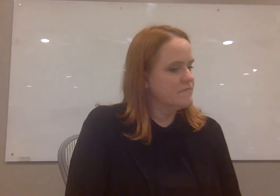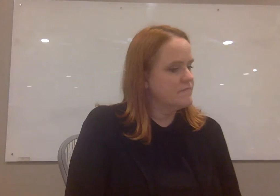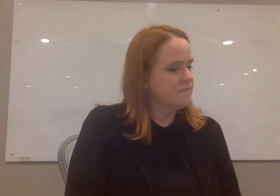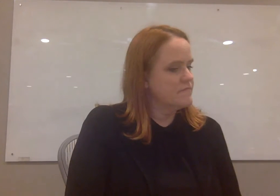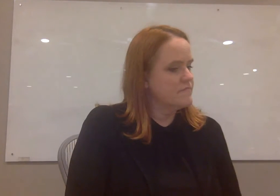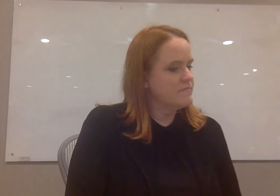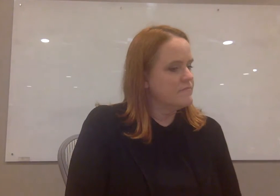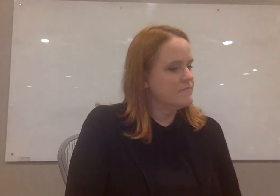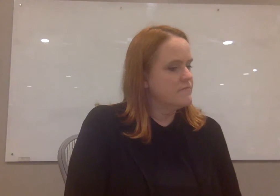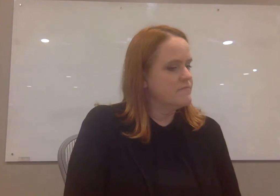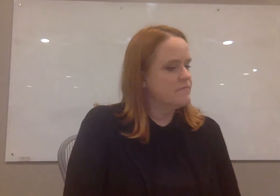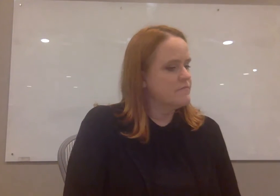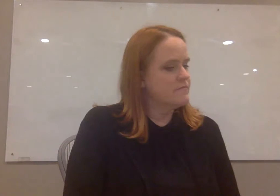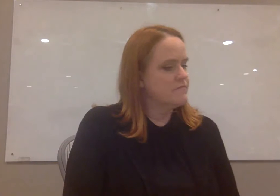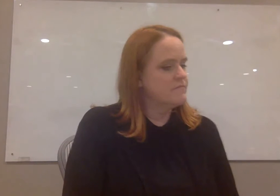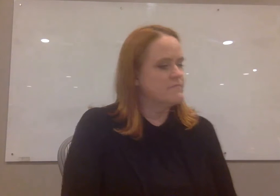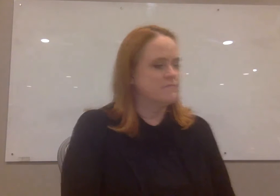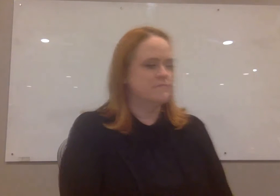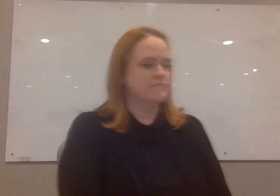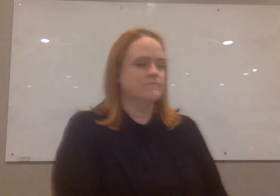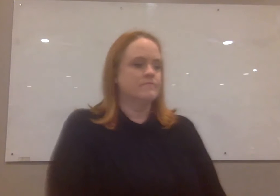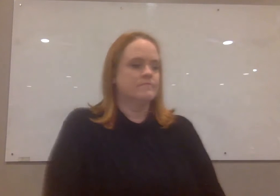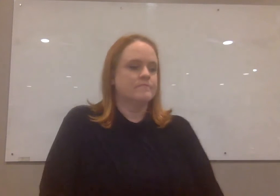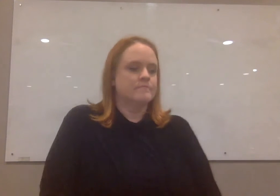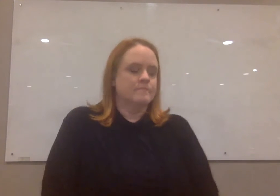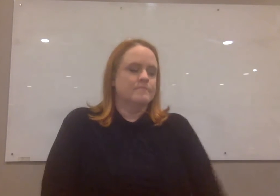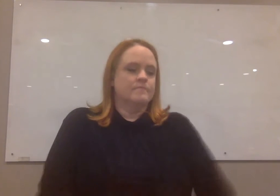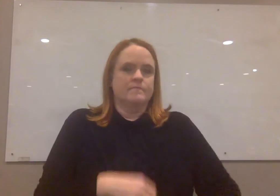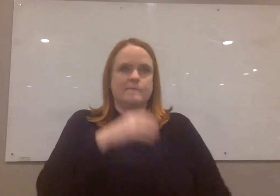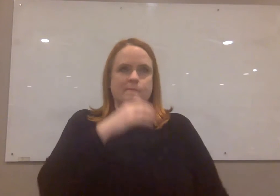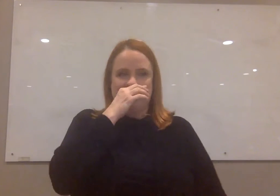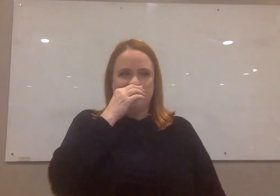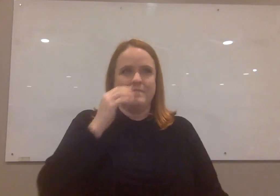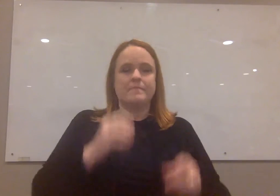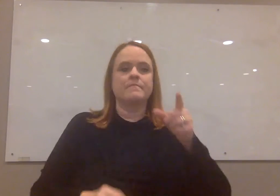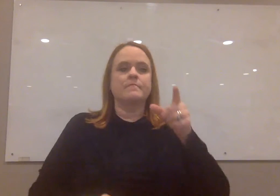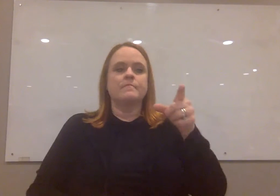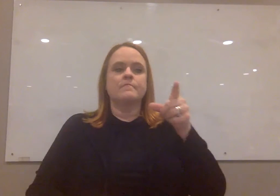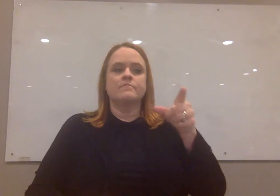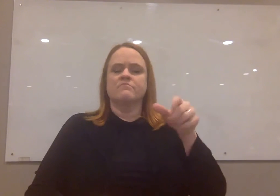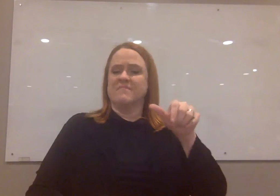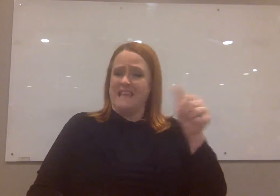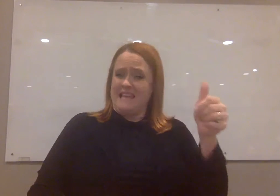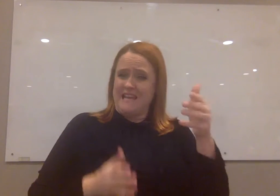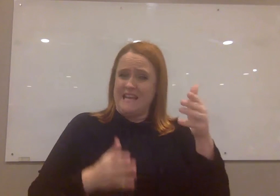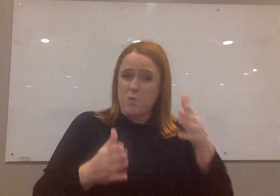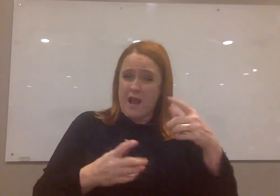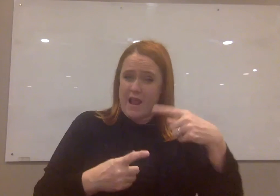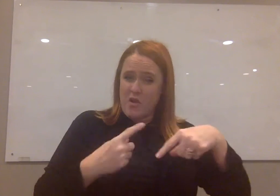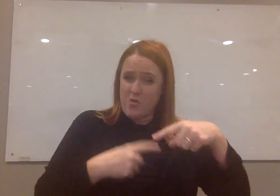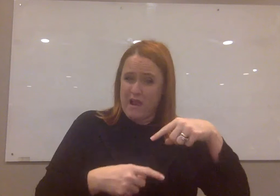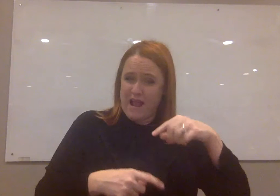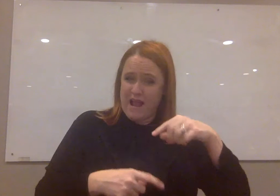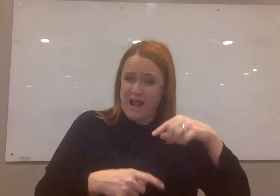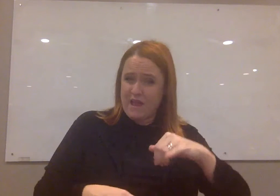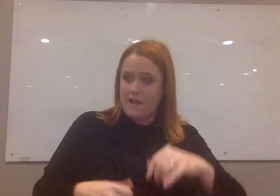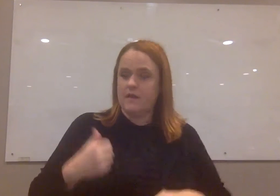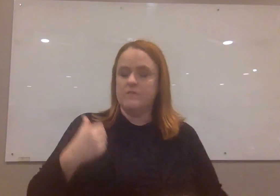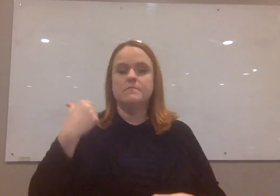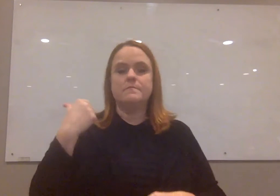Is there any way around that? I think the actual standard library, the way it does it is it'll have a try way at the top. And then it'll